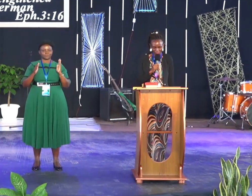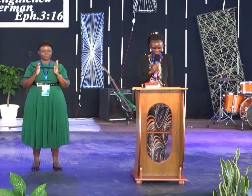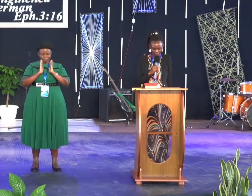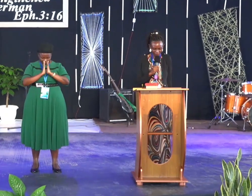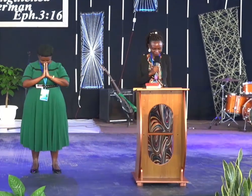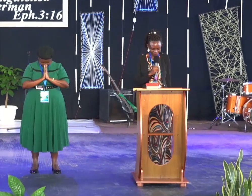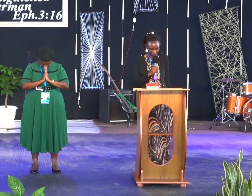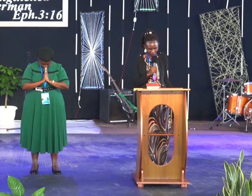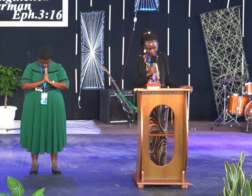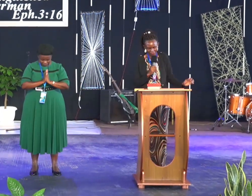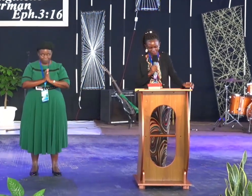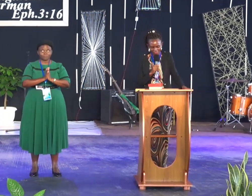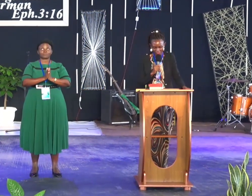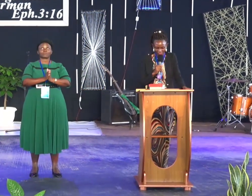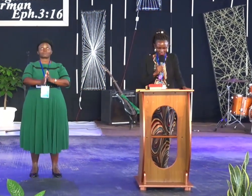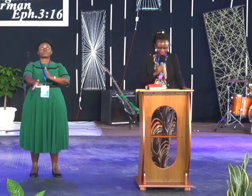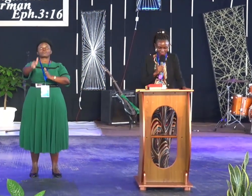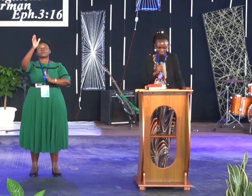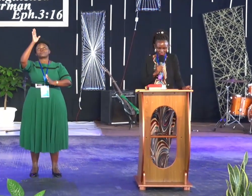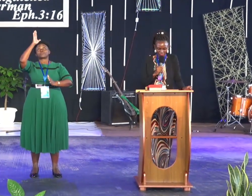Let's pray.